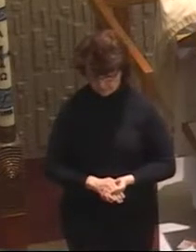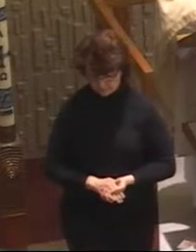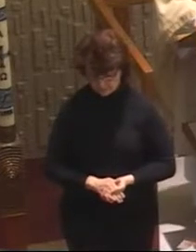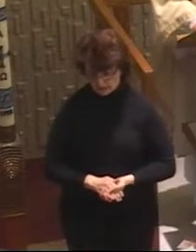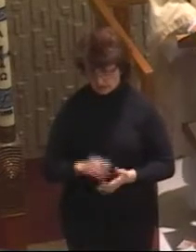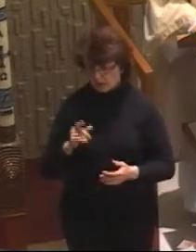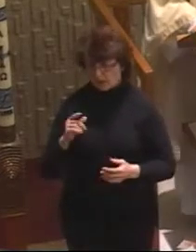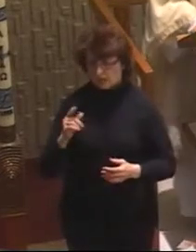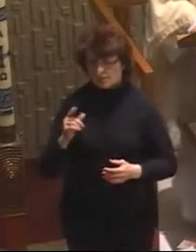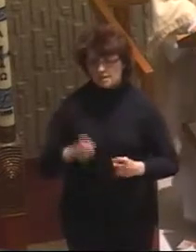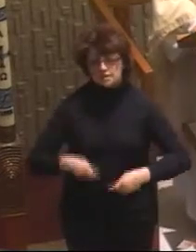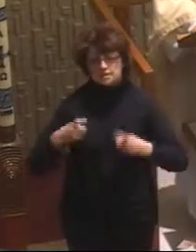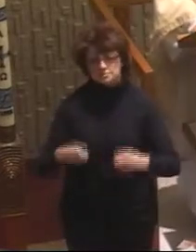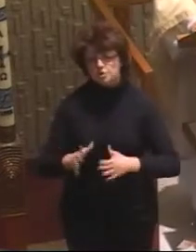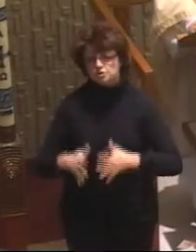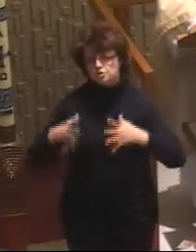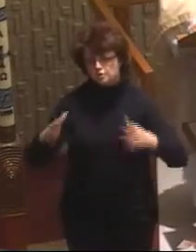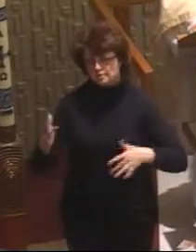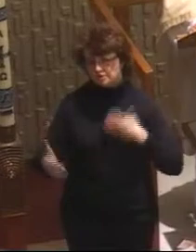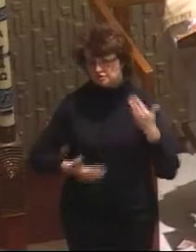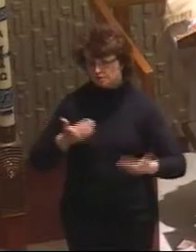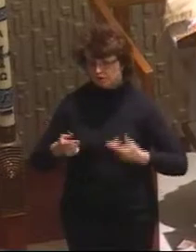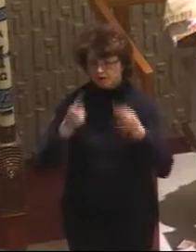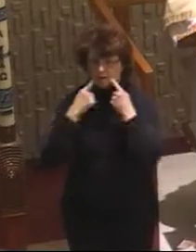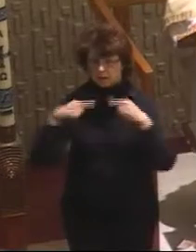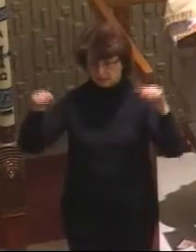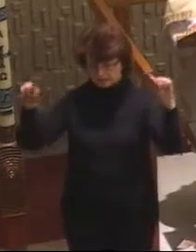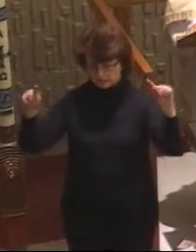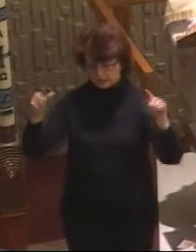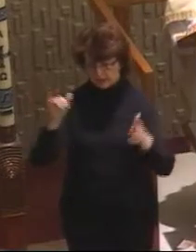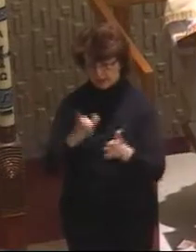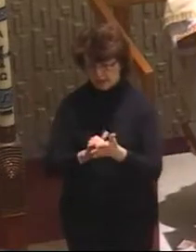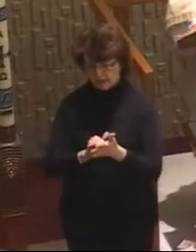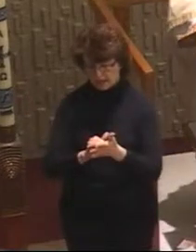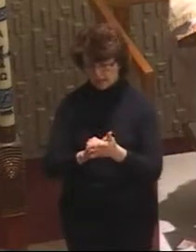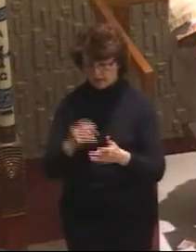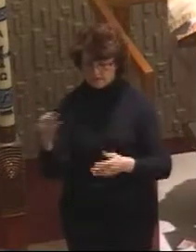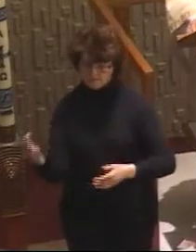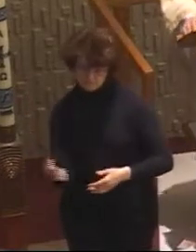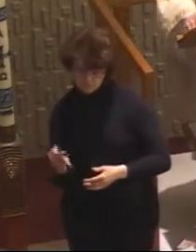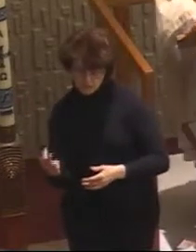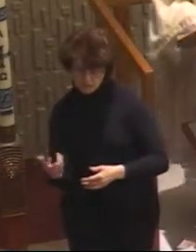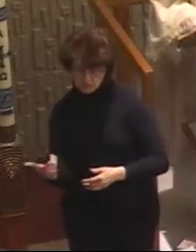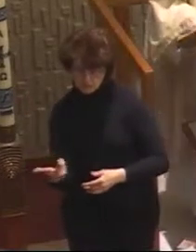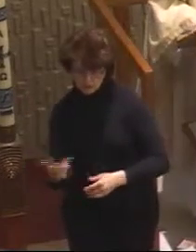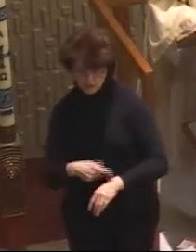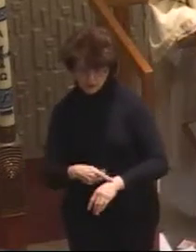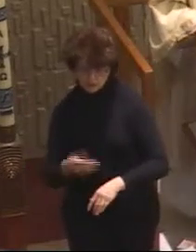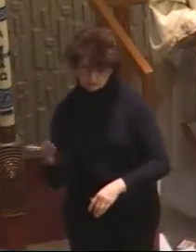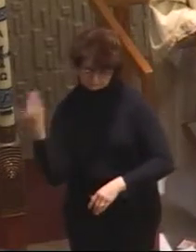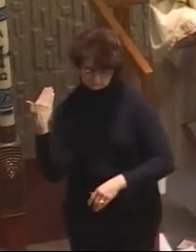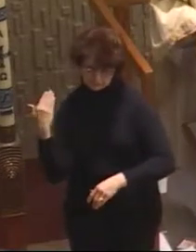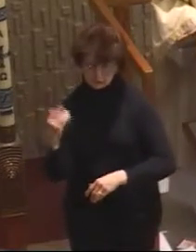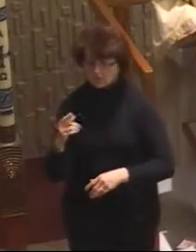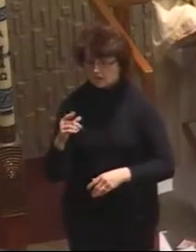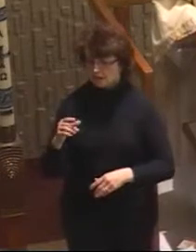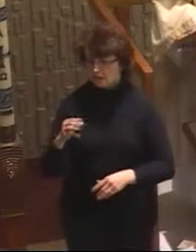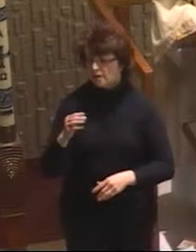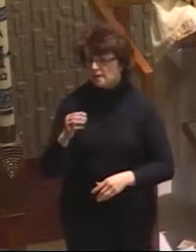It gives me great joy that I get to announce that as of Friday at 3 o'clock, Bishop Malone